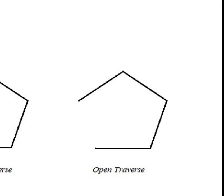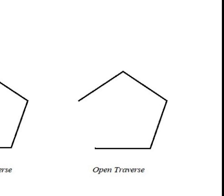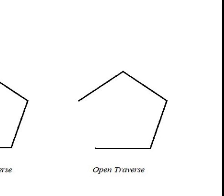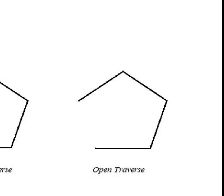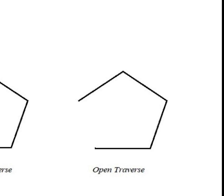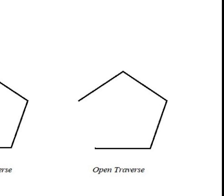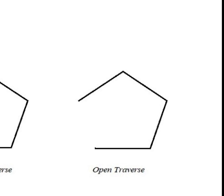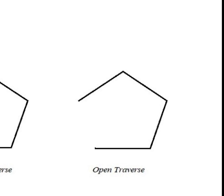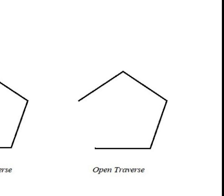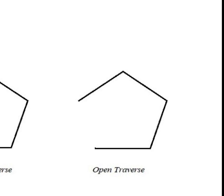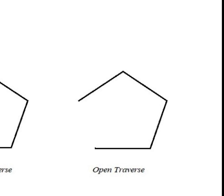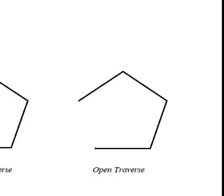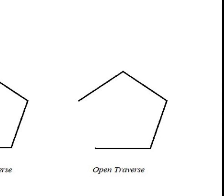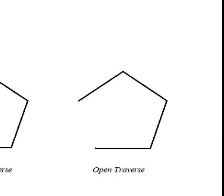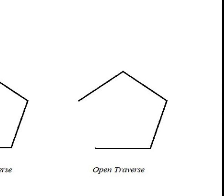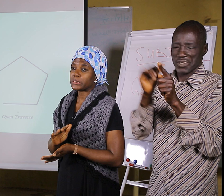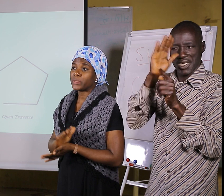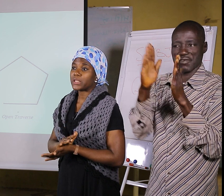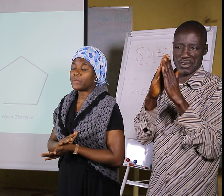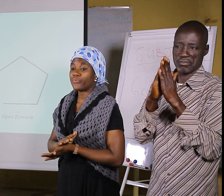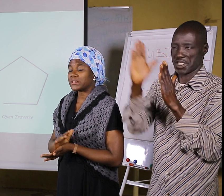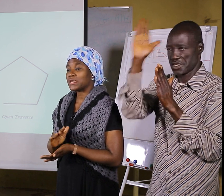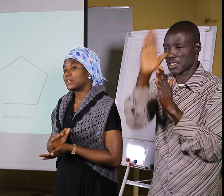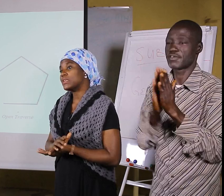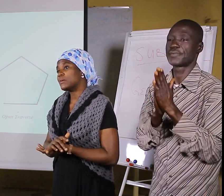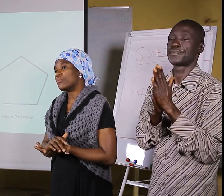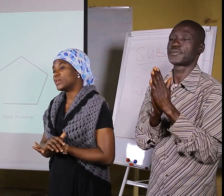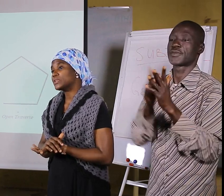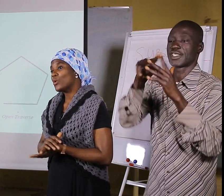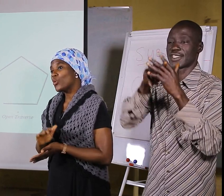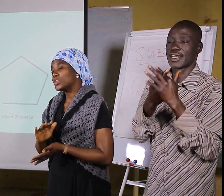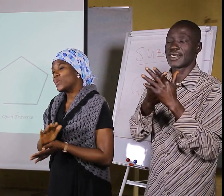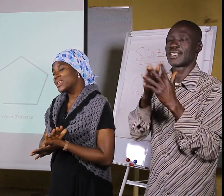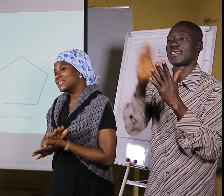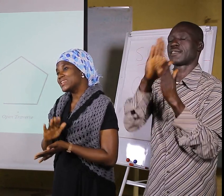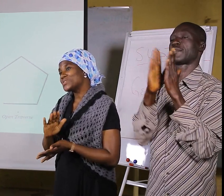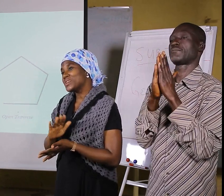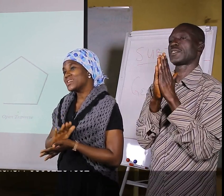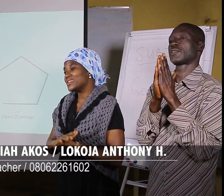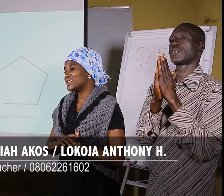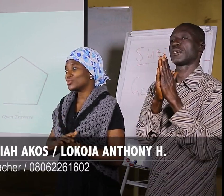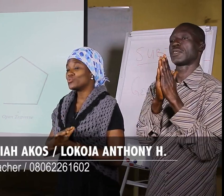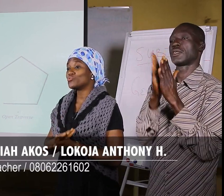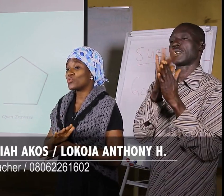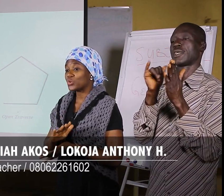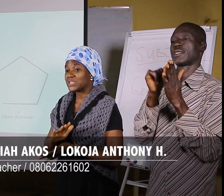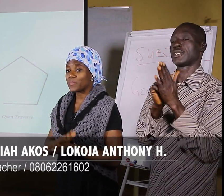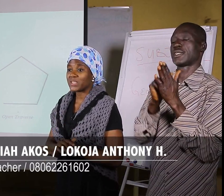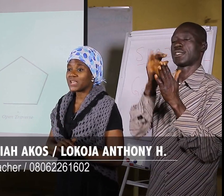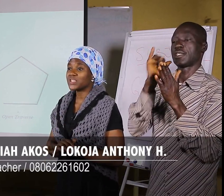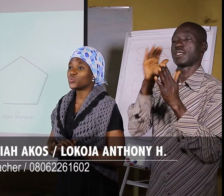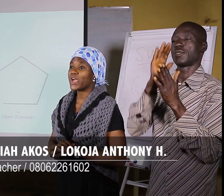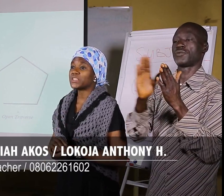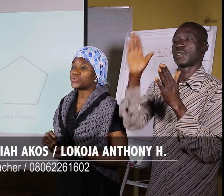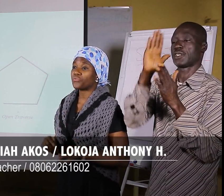opening because they don't meet the beginning point and the ending point. or the beginning station and the ending station do not